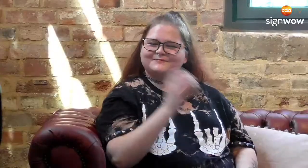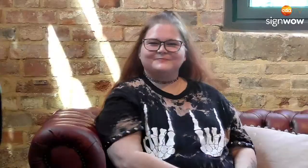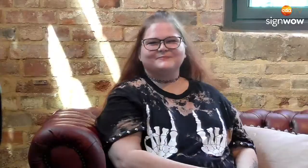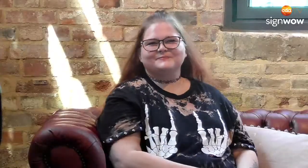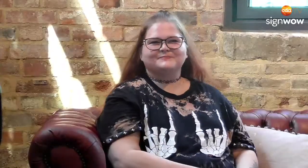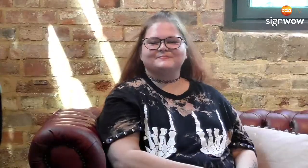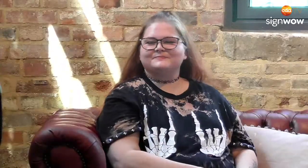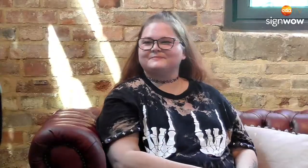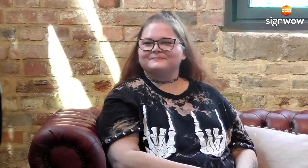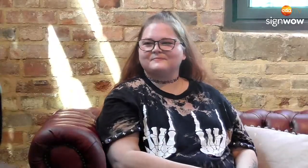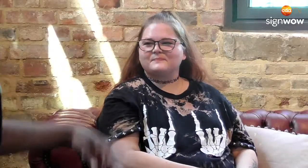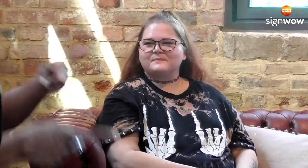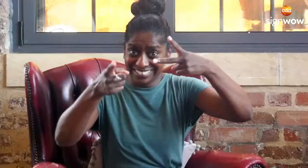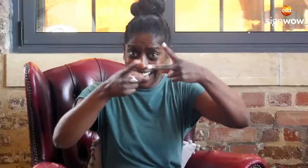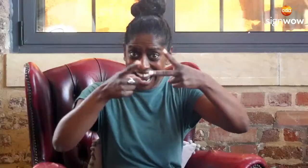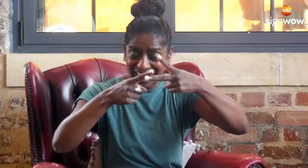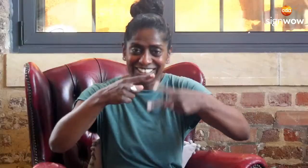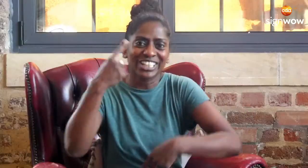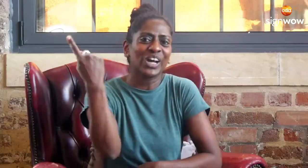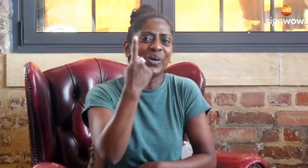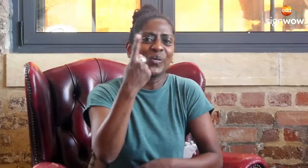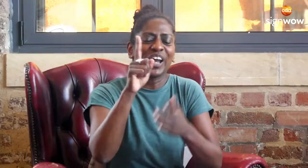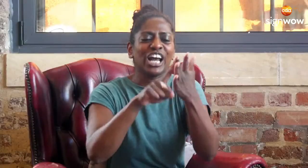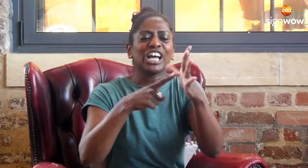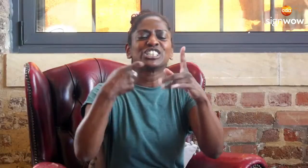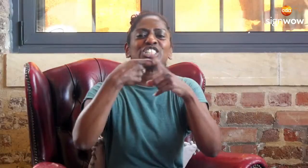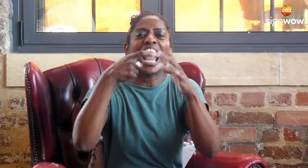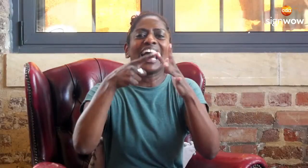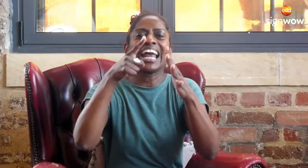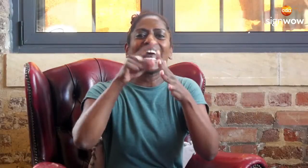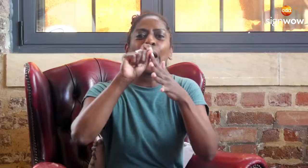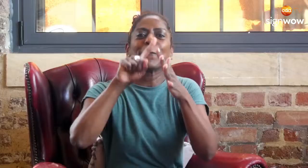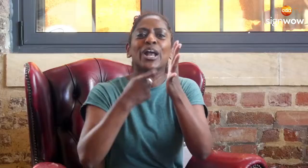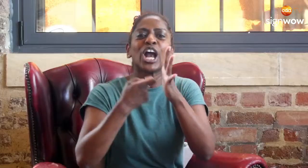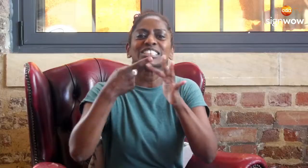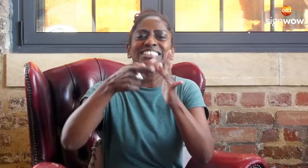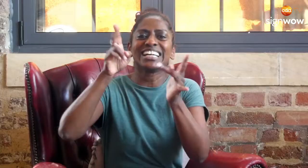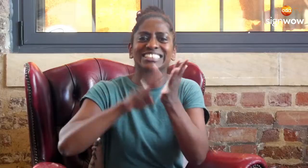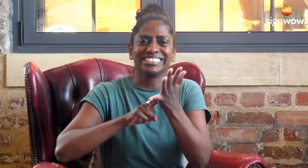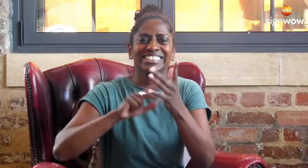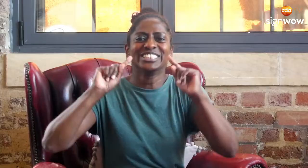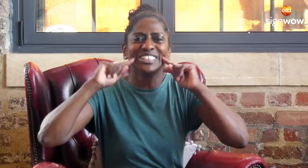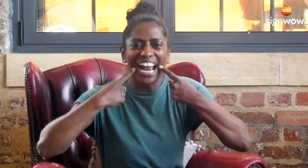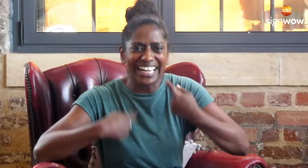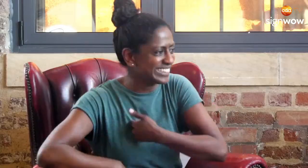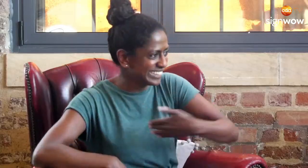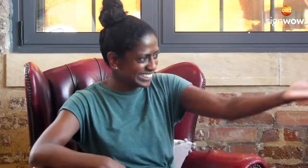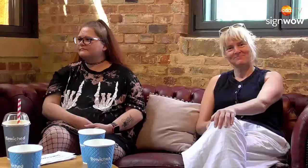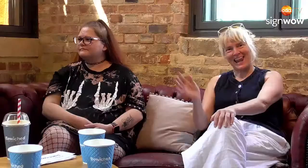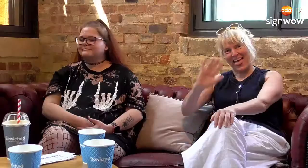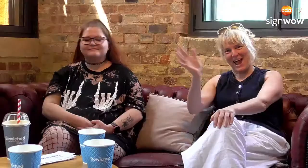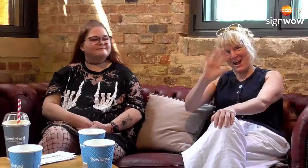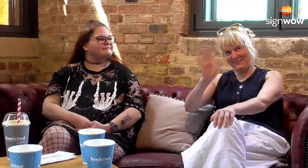Hello. Hi there. The second is Jackie Perkins.